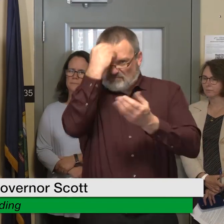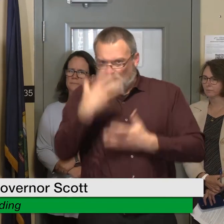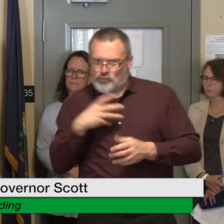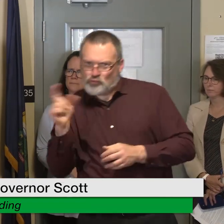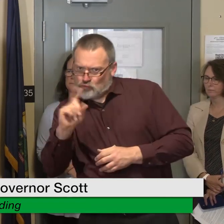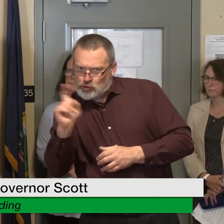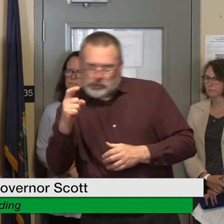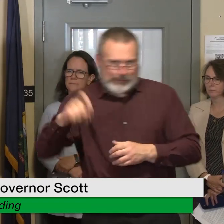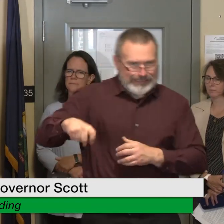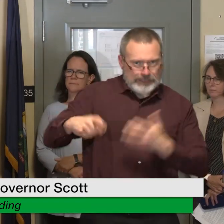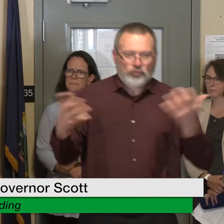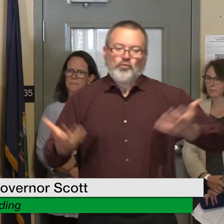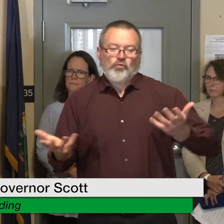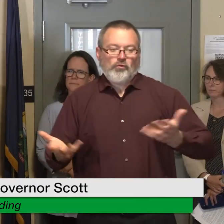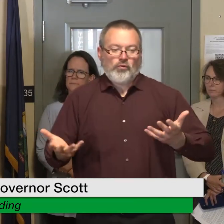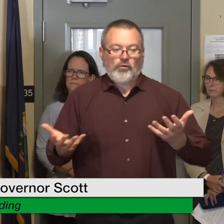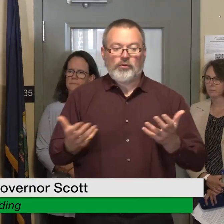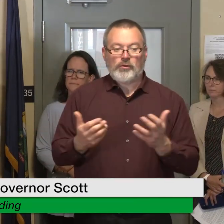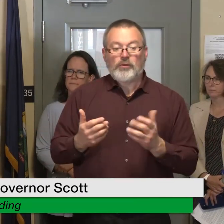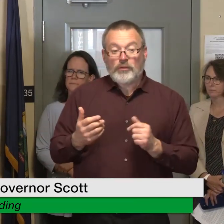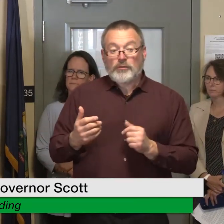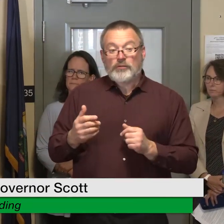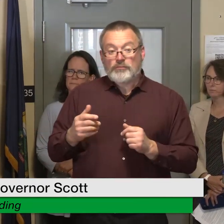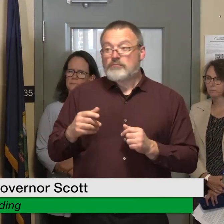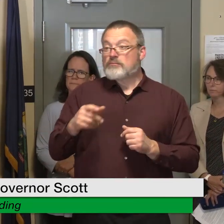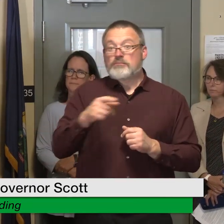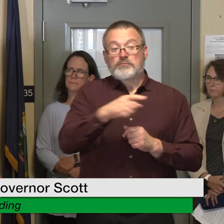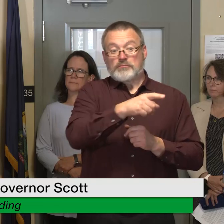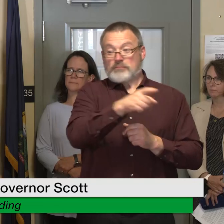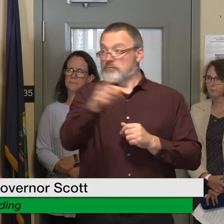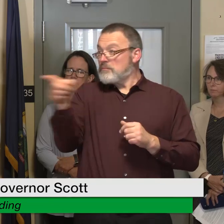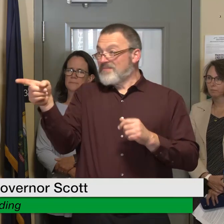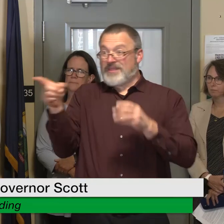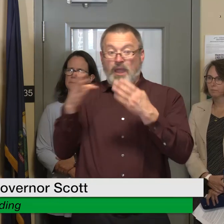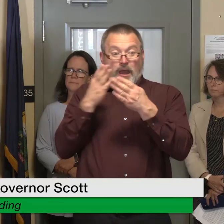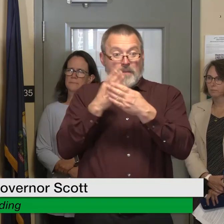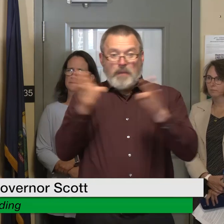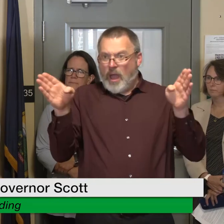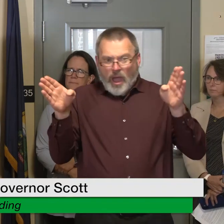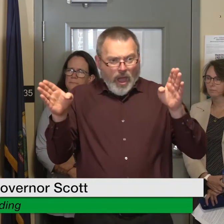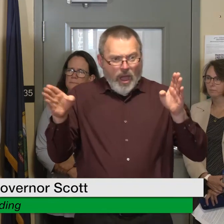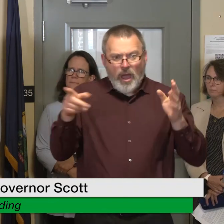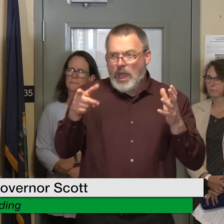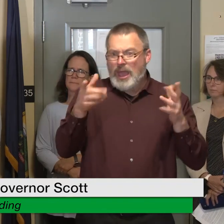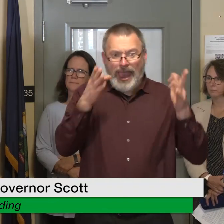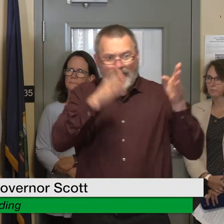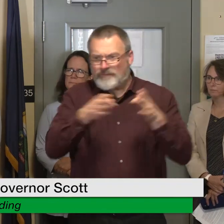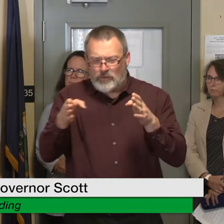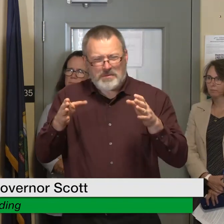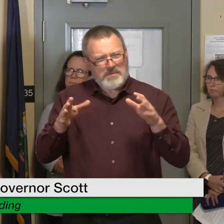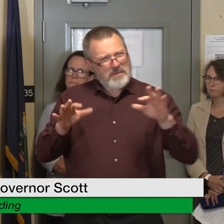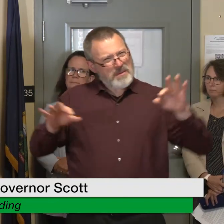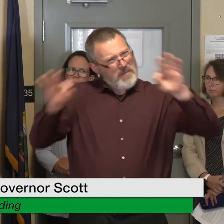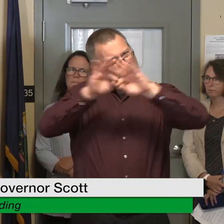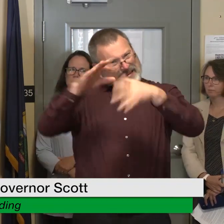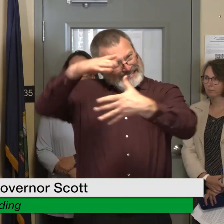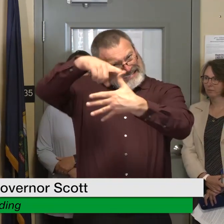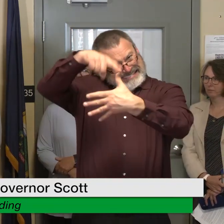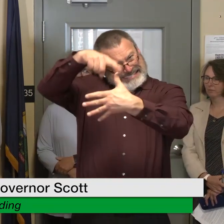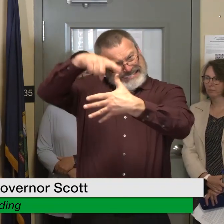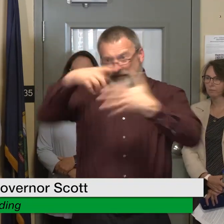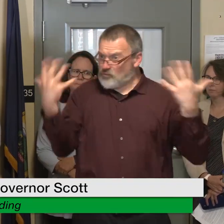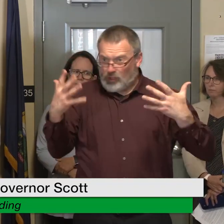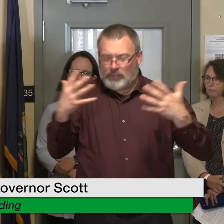To the average Vermonter and to the people out there, we want to say please remain vigilant and be safe. The weather has improved, and it looks like it's going to be a